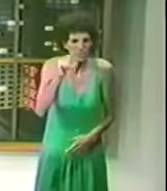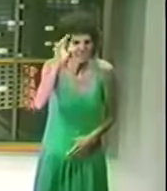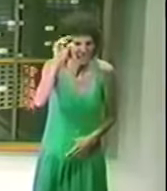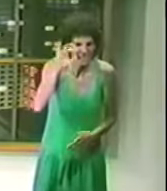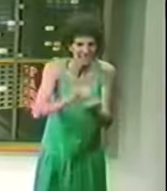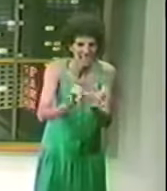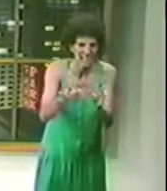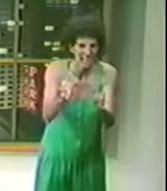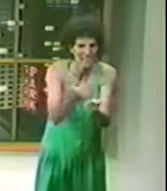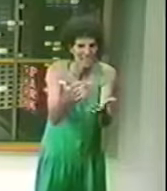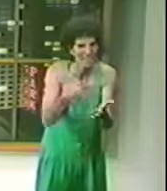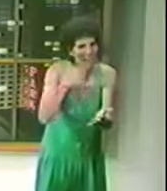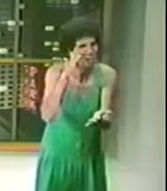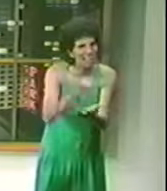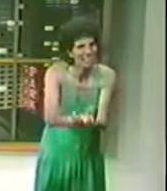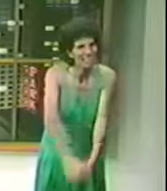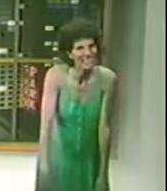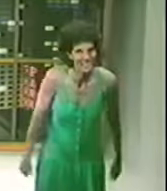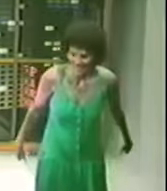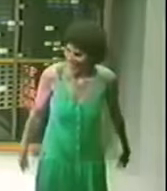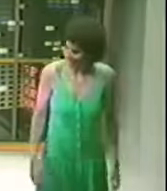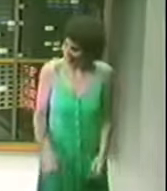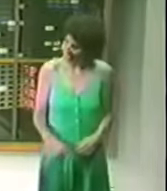hates everything I believe in?